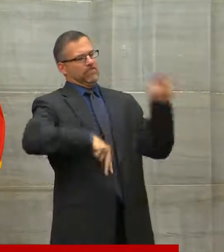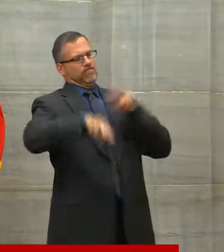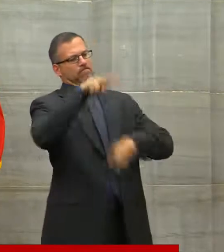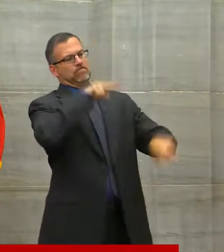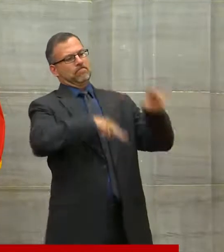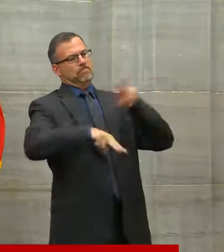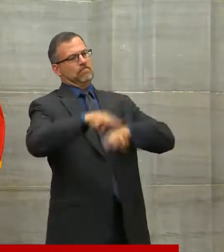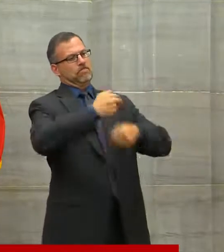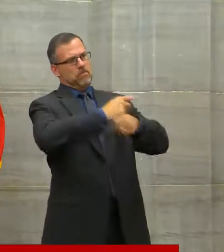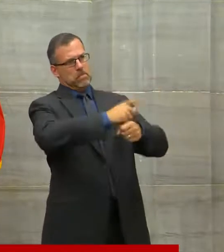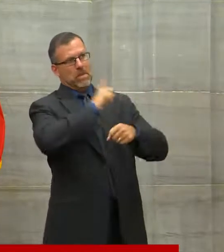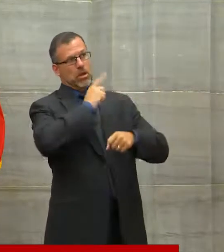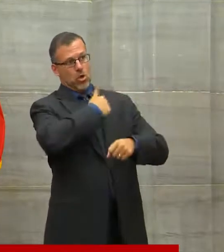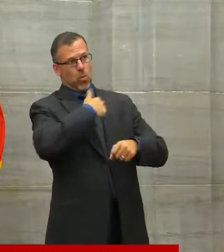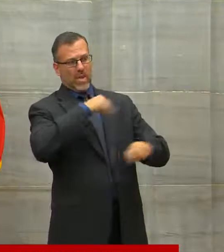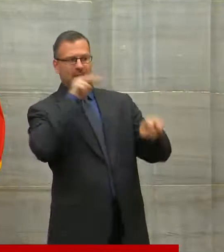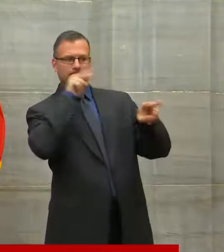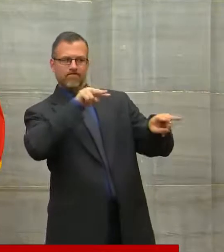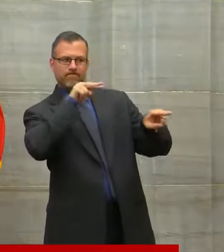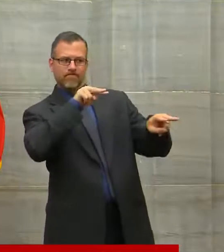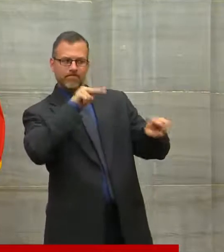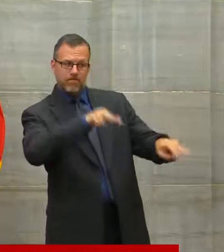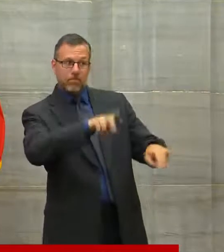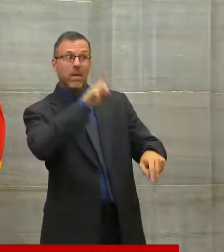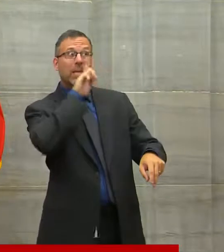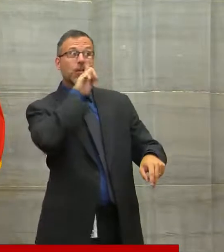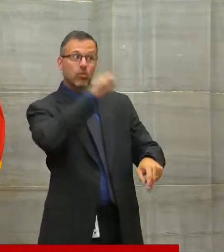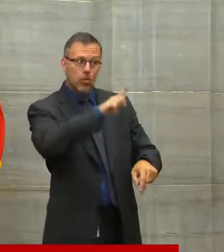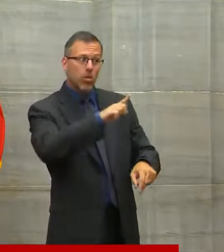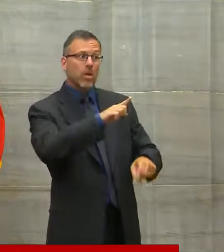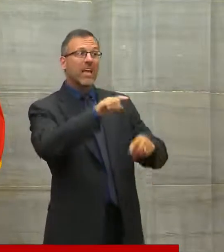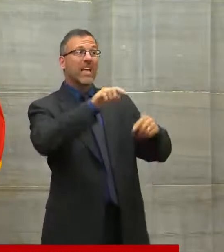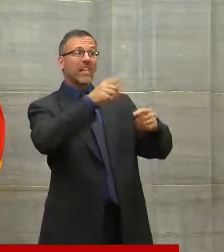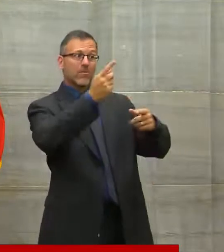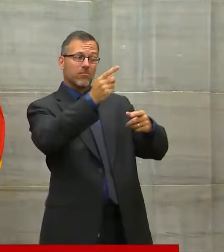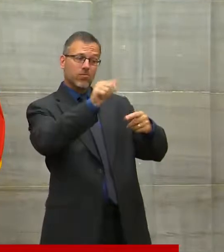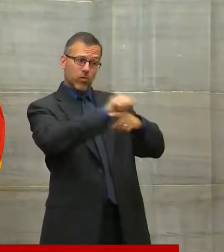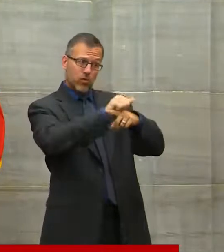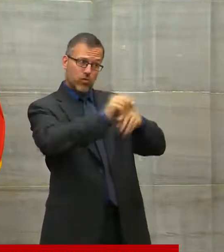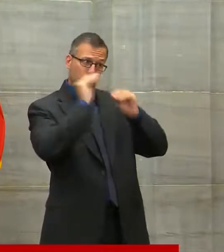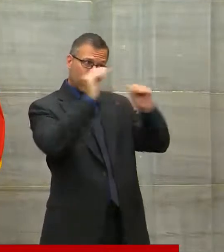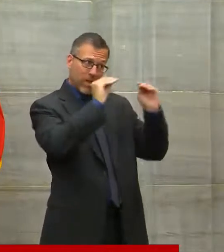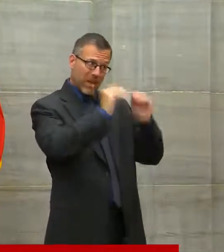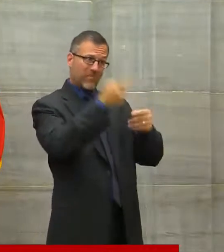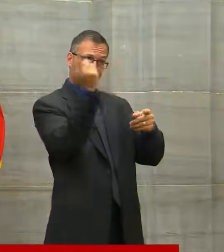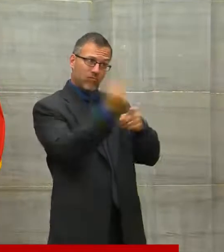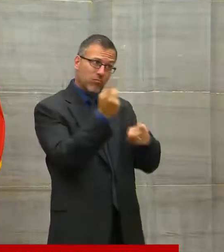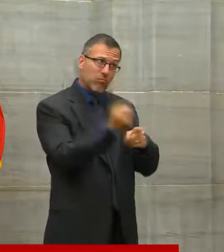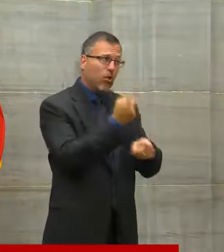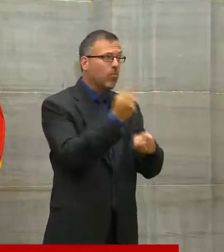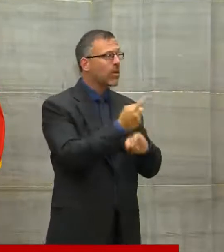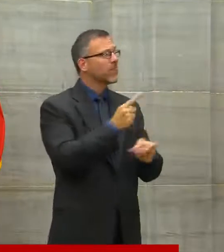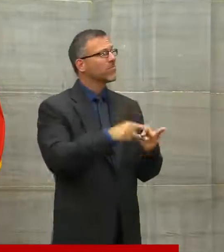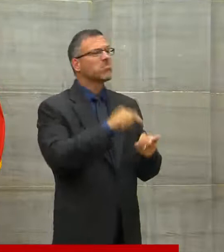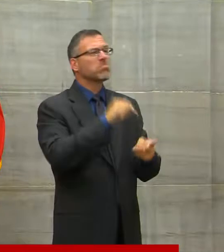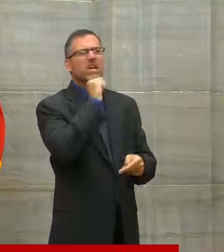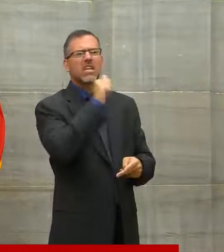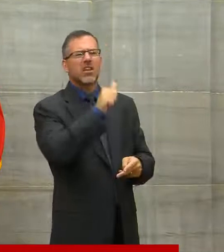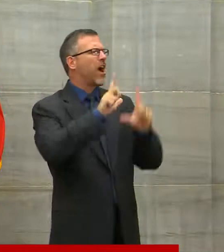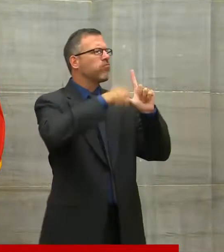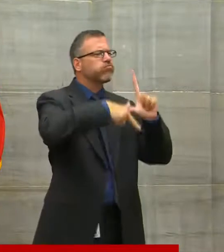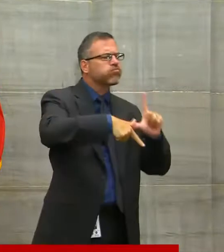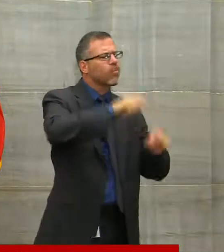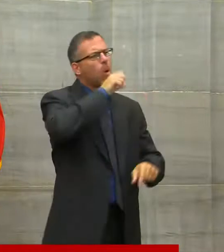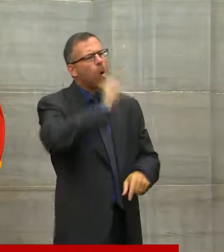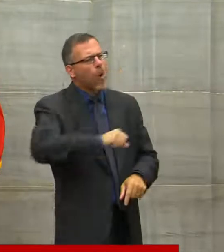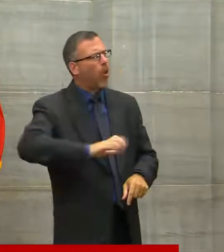that makes sure that the training that is being presented to our officers is up to date and also